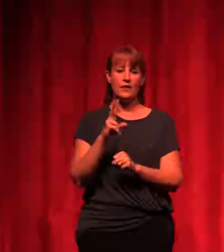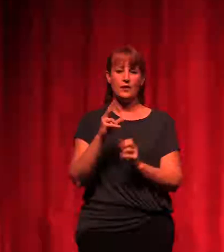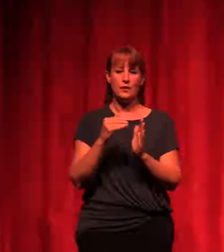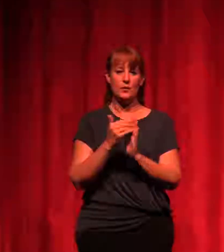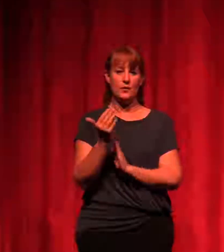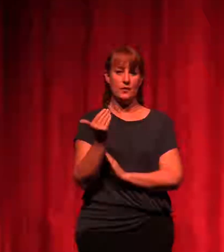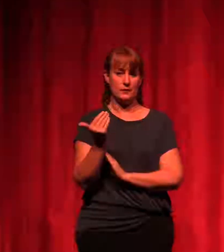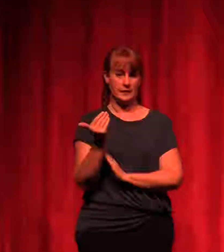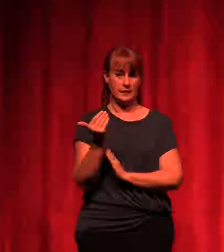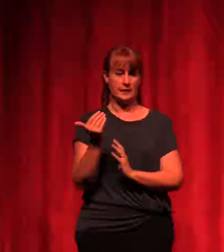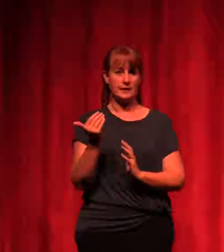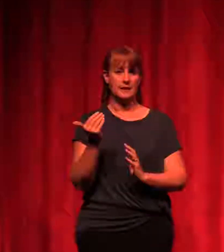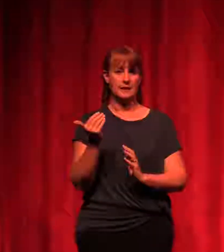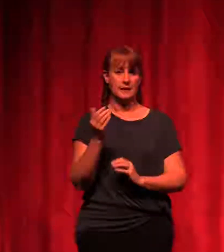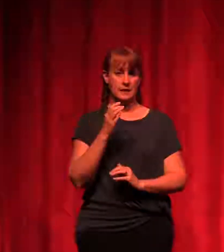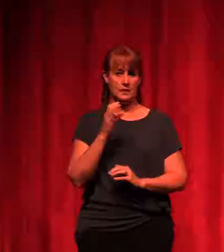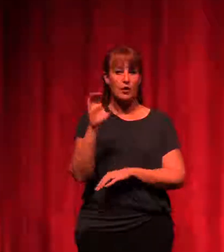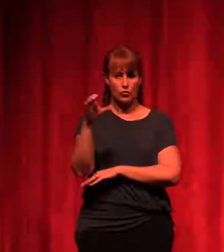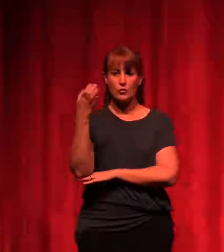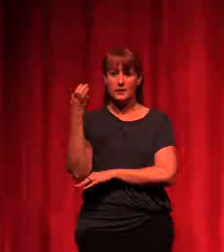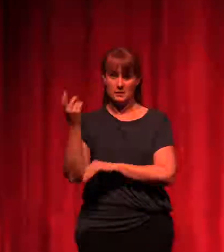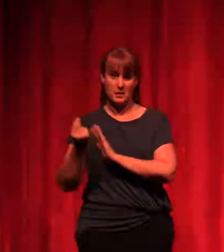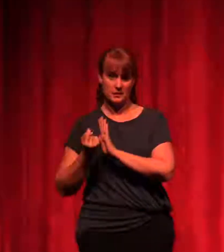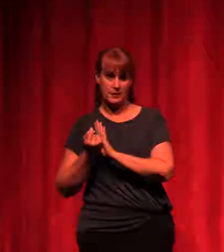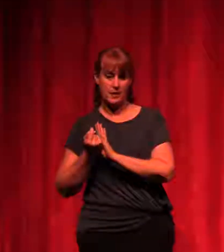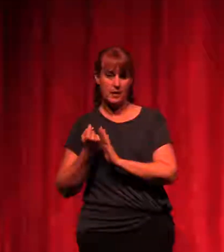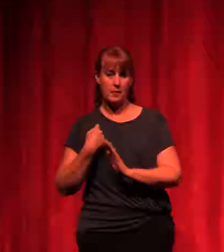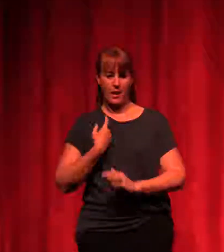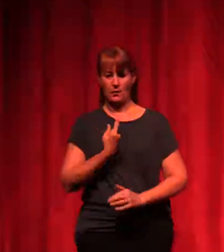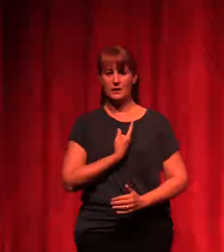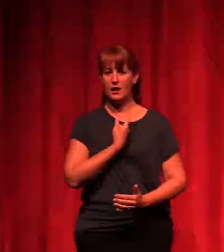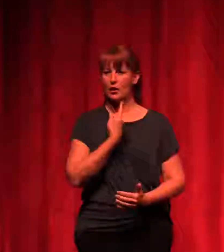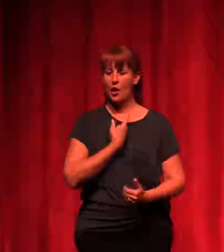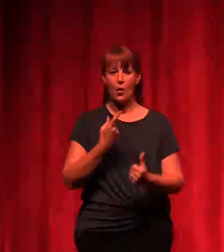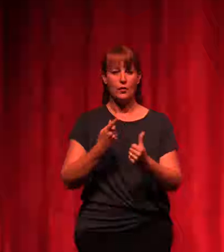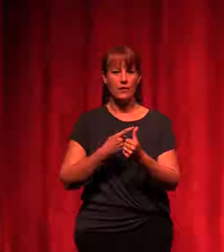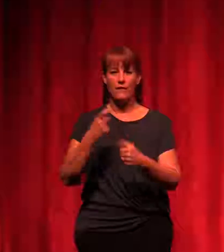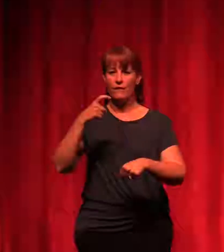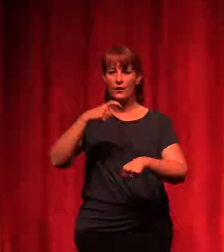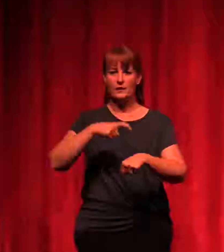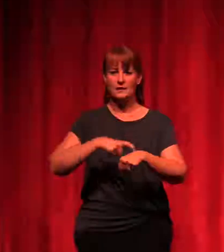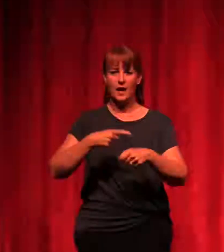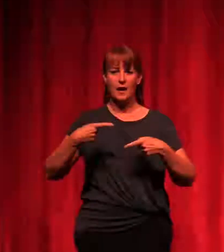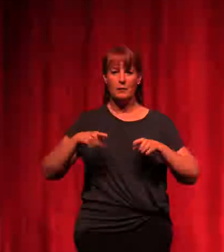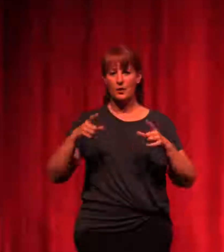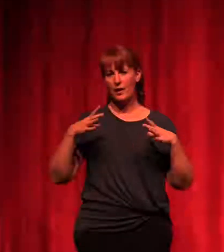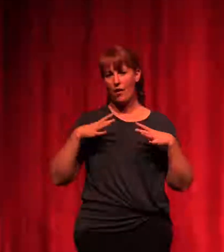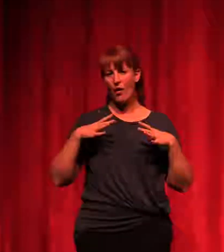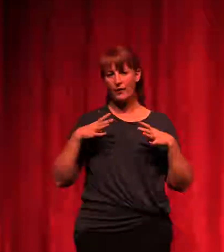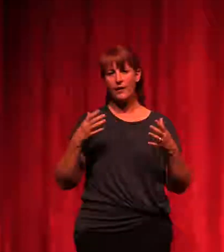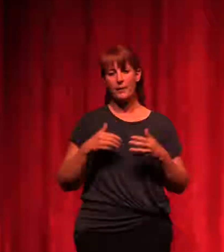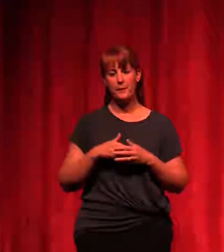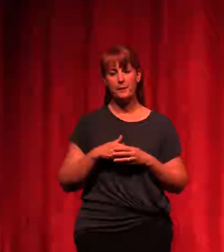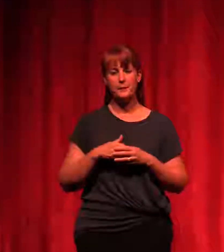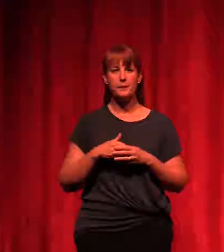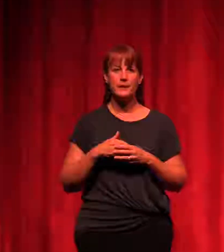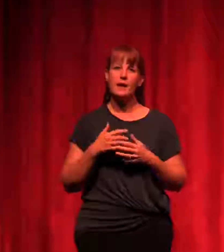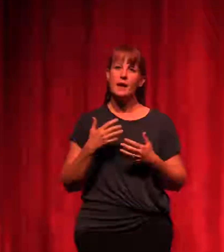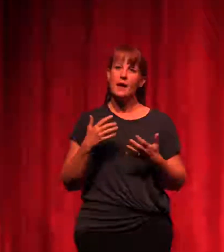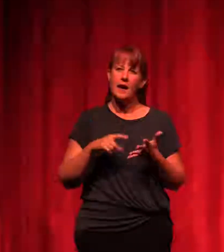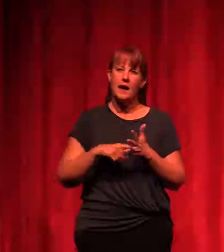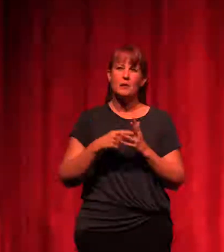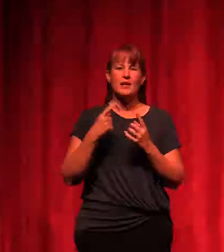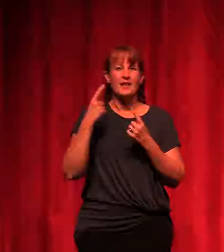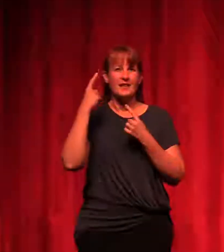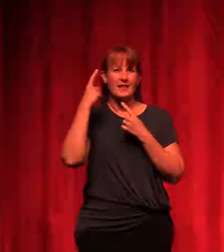2015, Christmas 2015, I was alone for the first time on the holiday. And I was